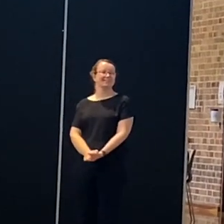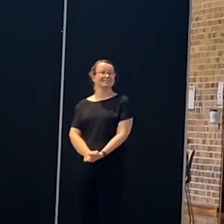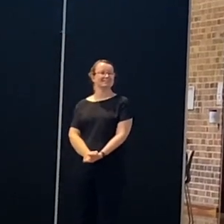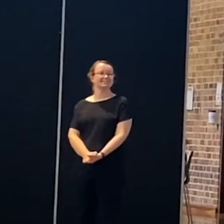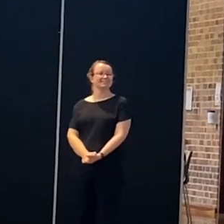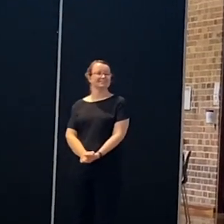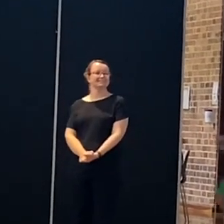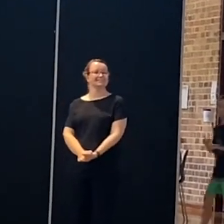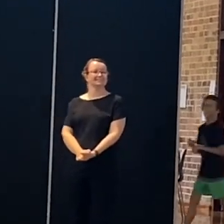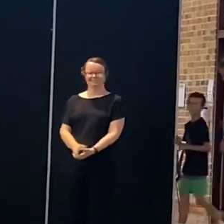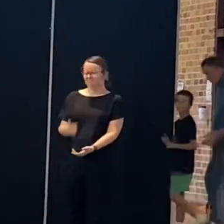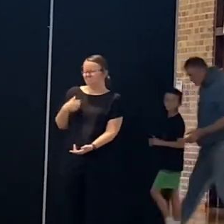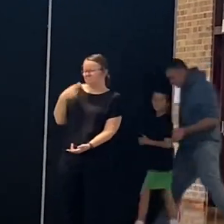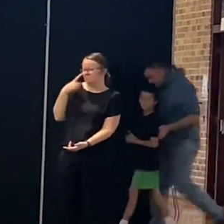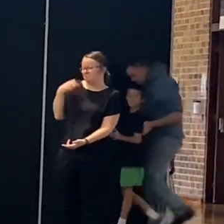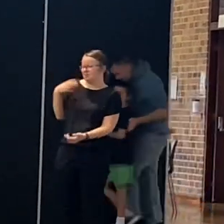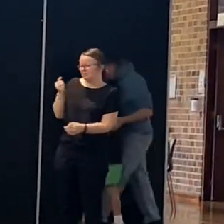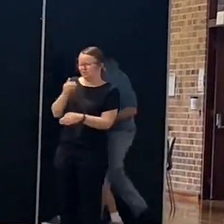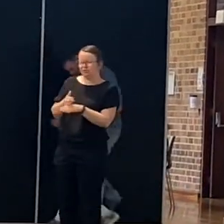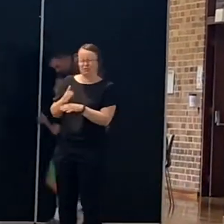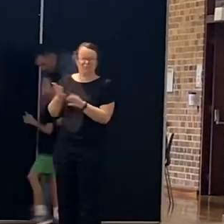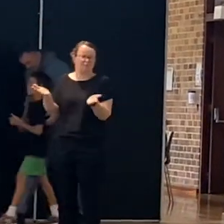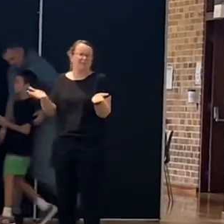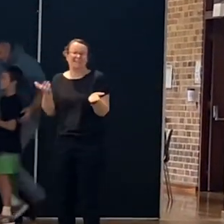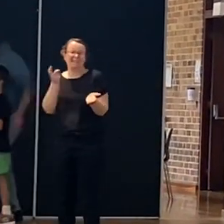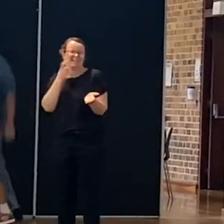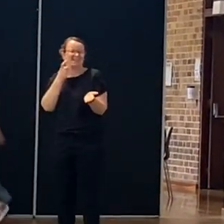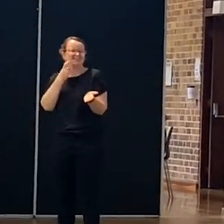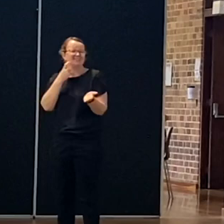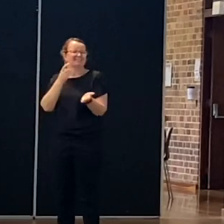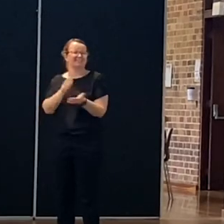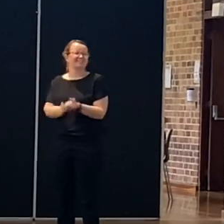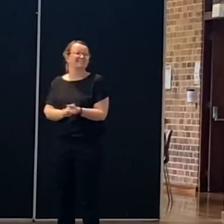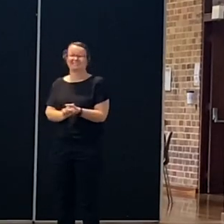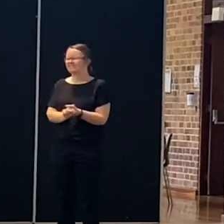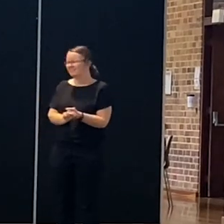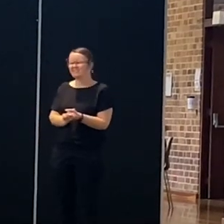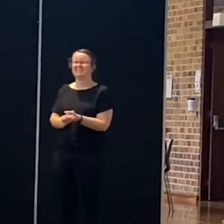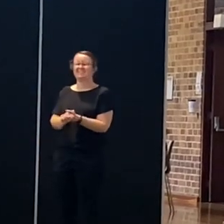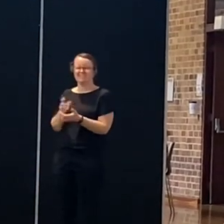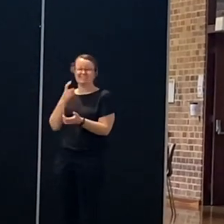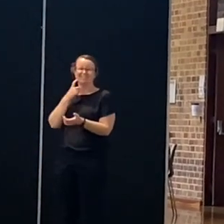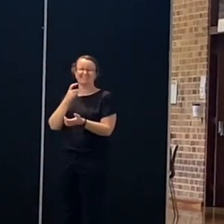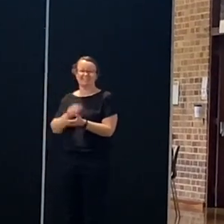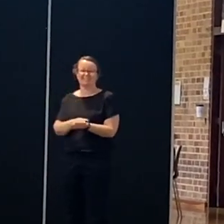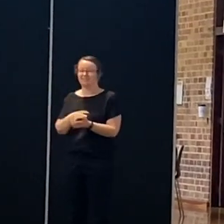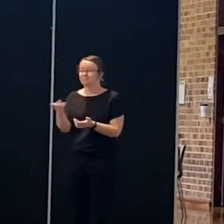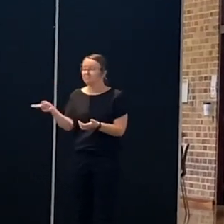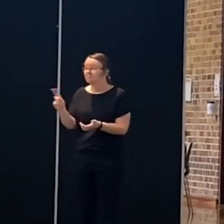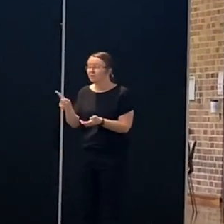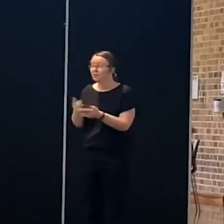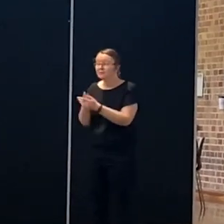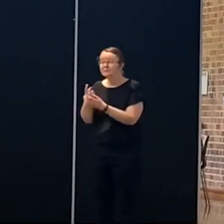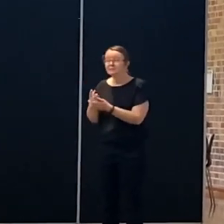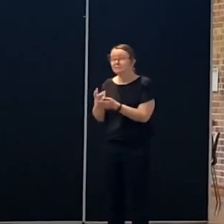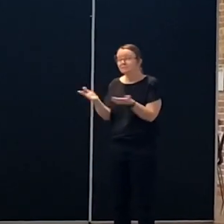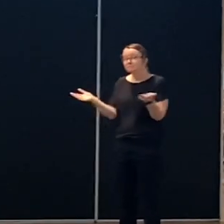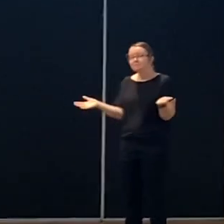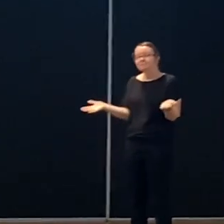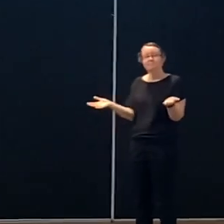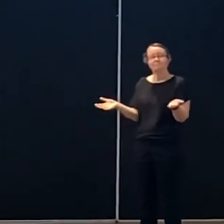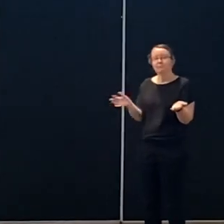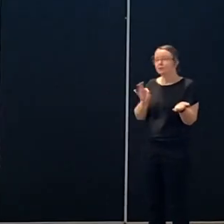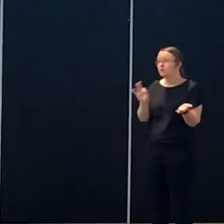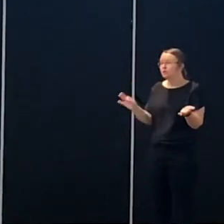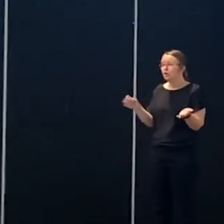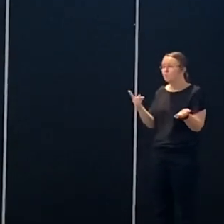I was like, I'll get a job, no worries. I've been on television, I'll get a job, easy, on breakfast radio. Guess what happened when I went to Melbourne?